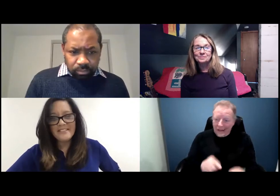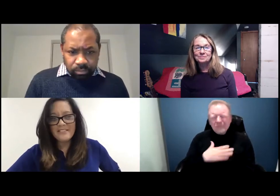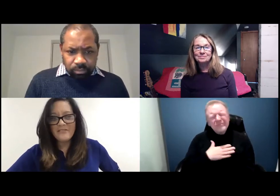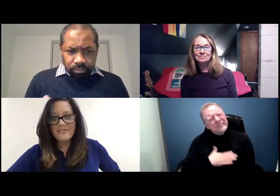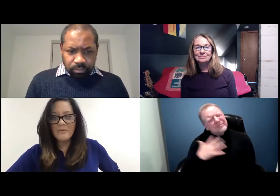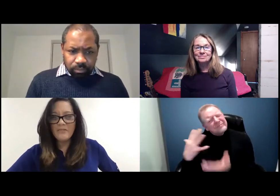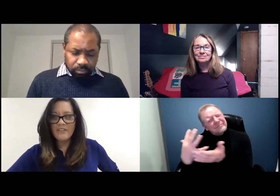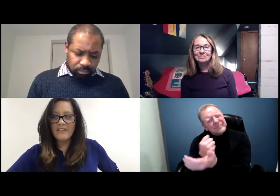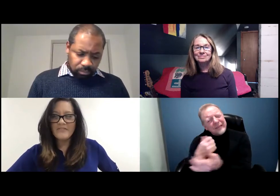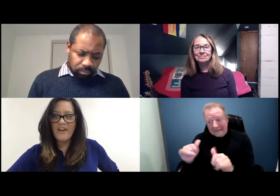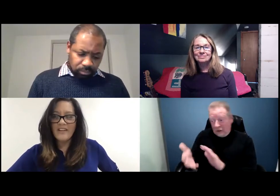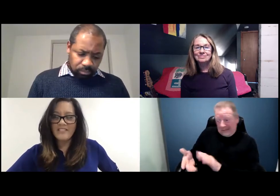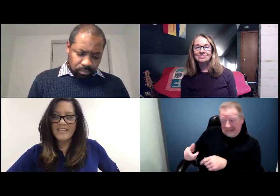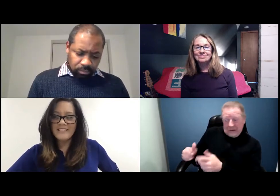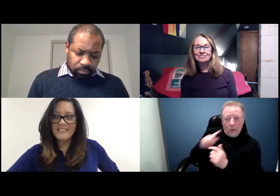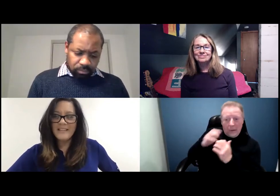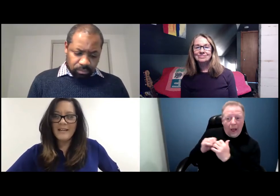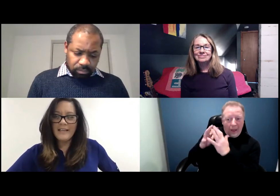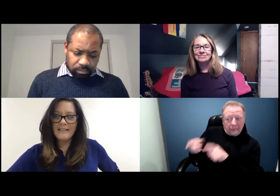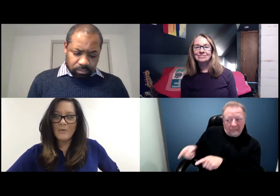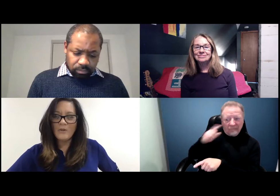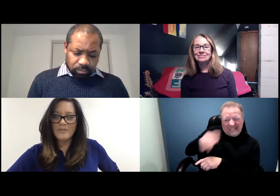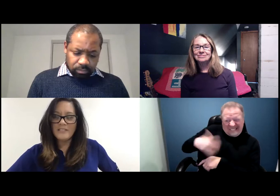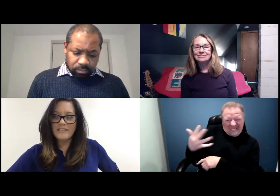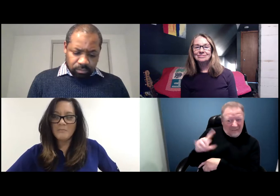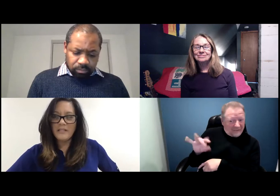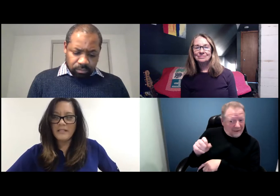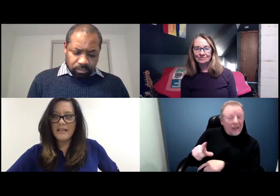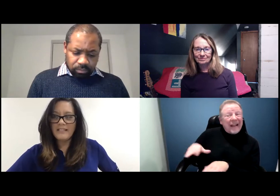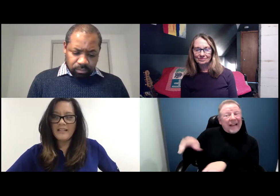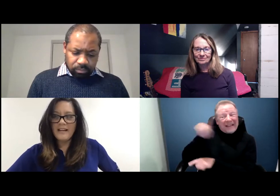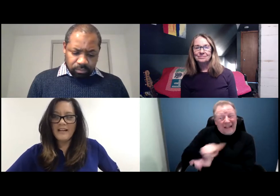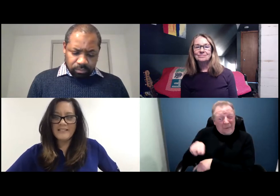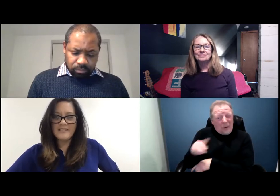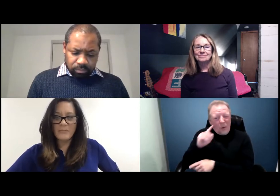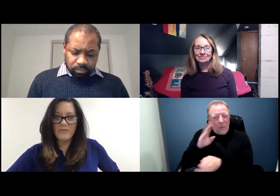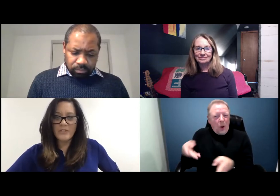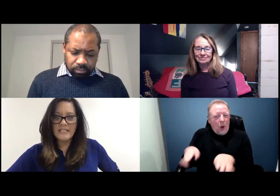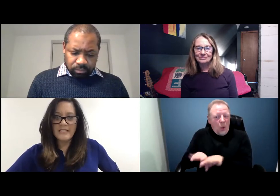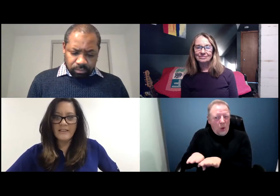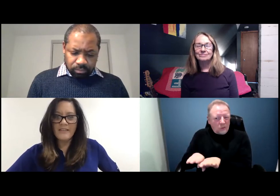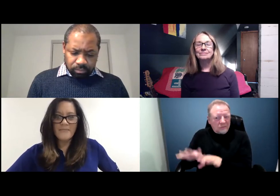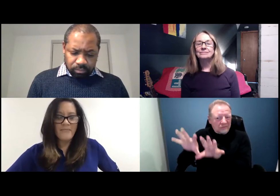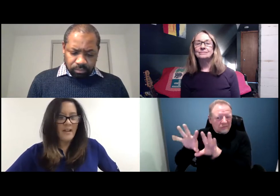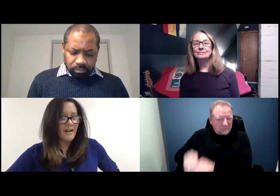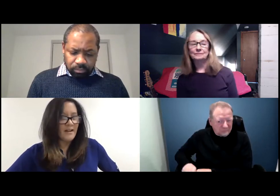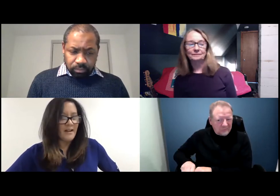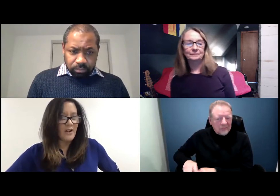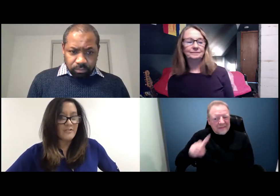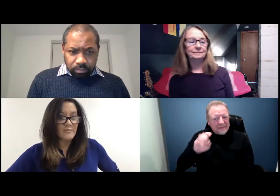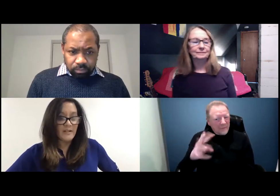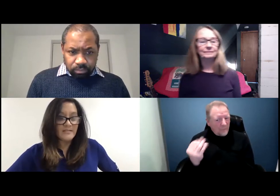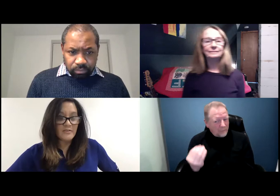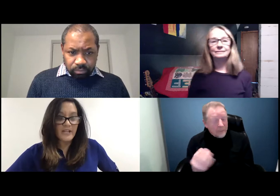It's still available for the next 5 days. Again, that will close next Monday, December 14th.